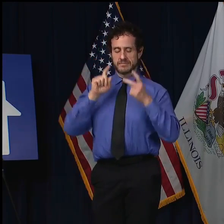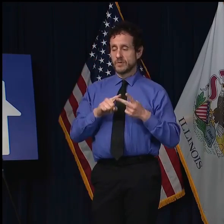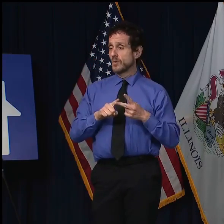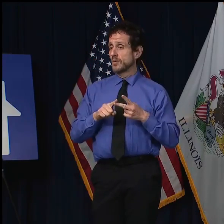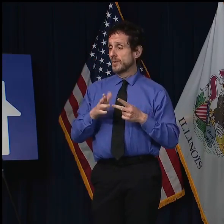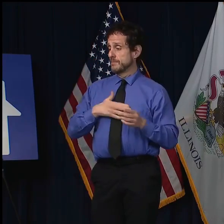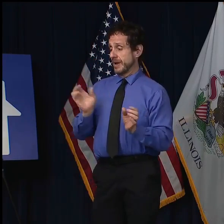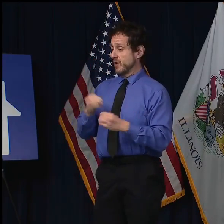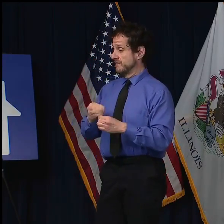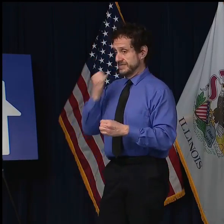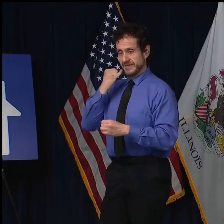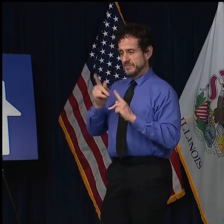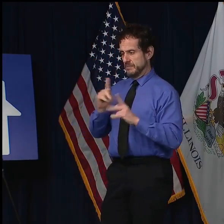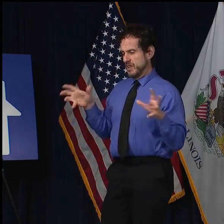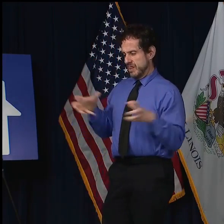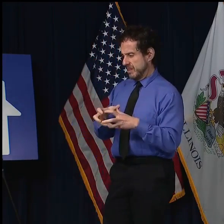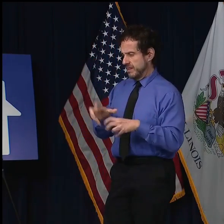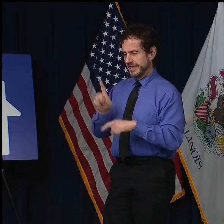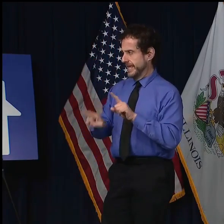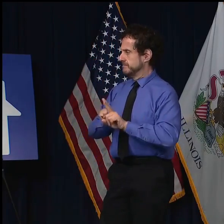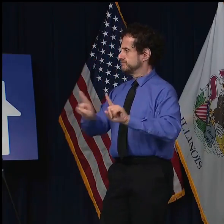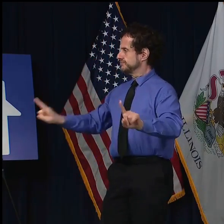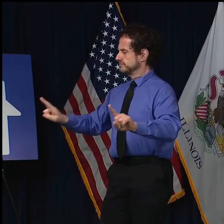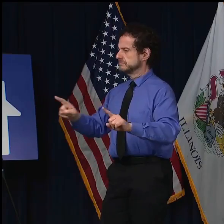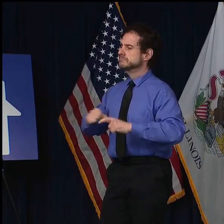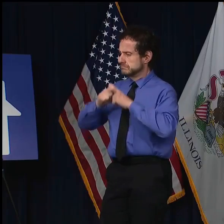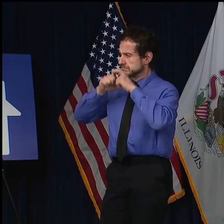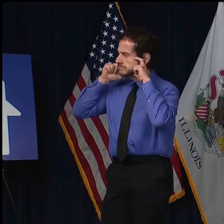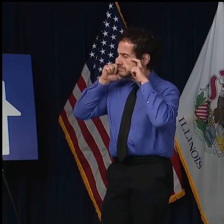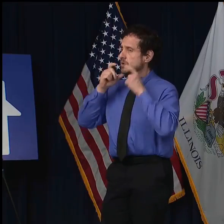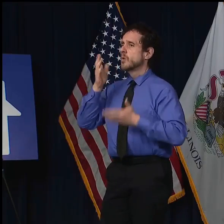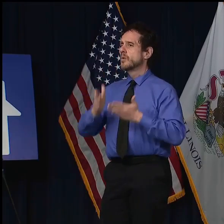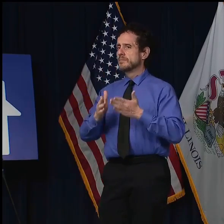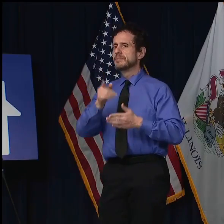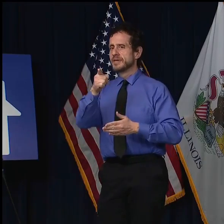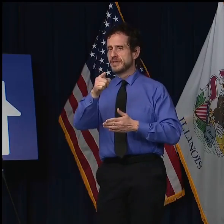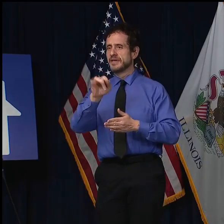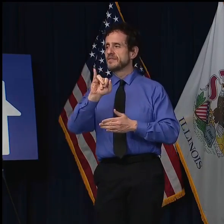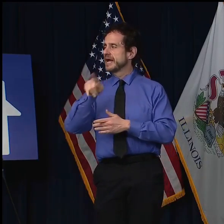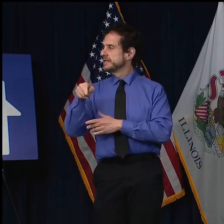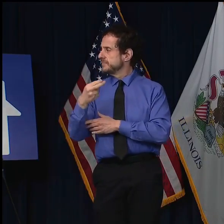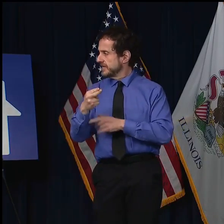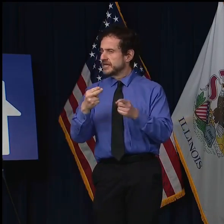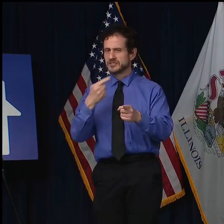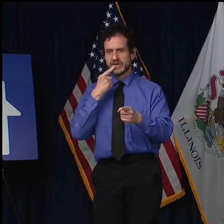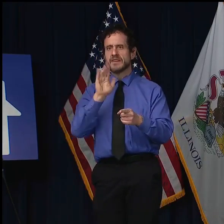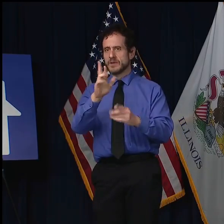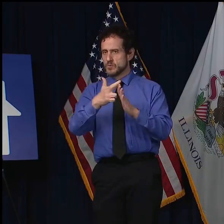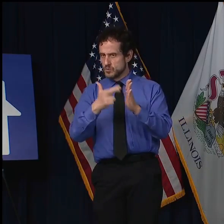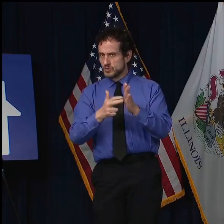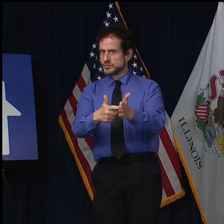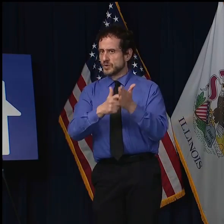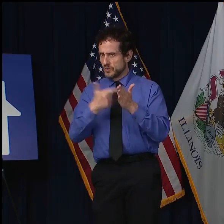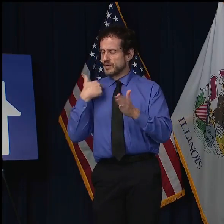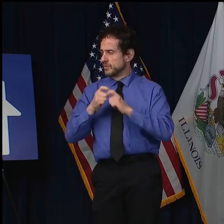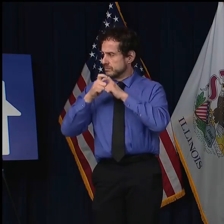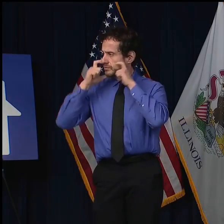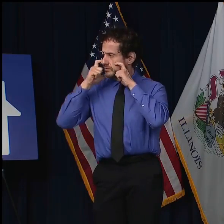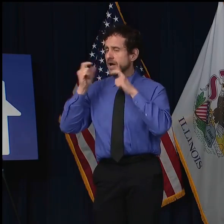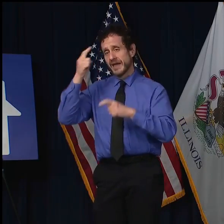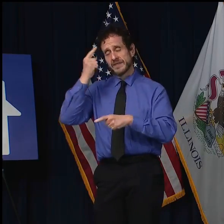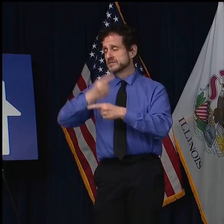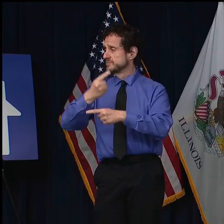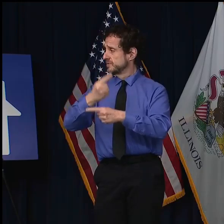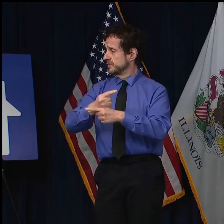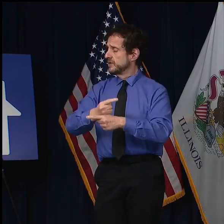where you can't keep social distance and where it may be required by the IDPH in its guidance is appropriate.